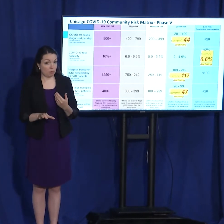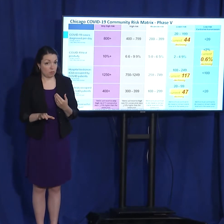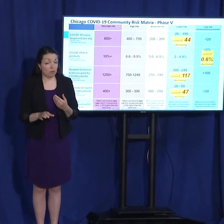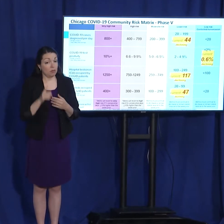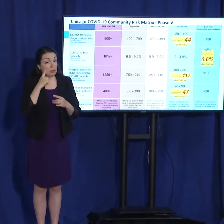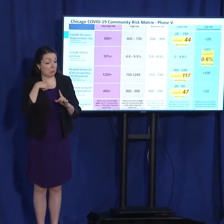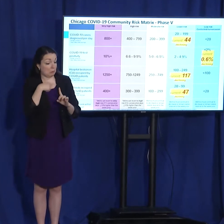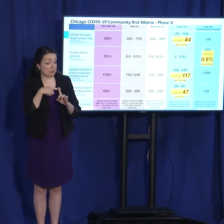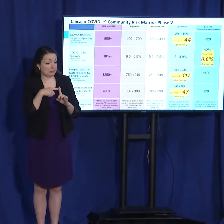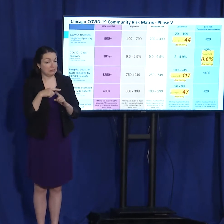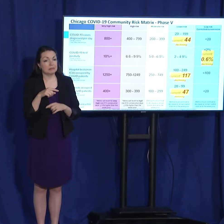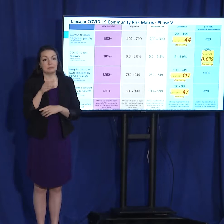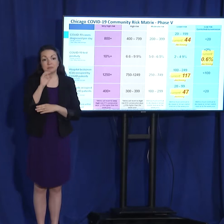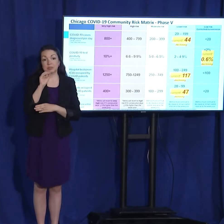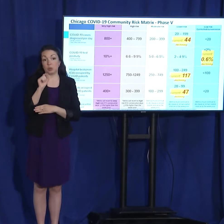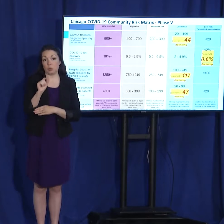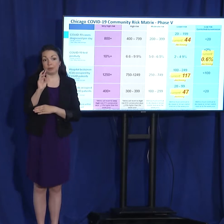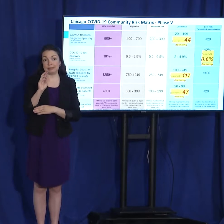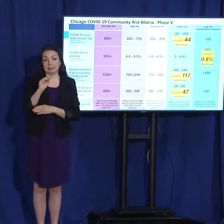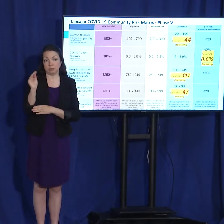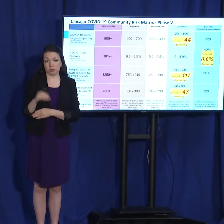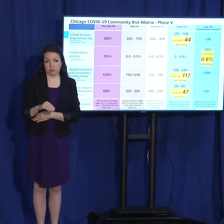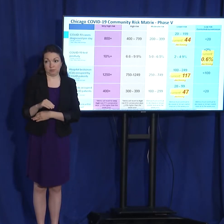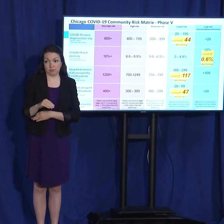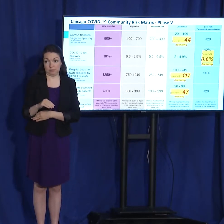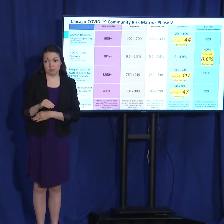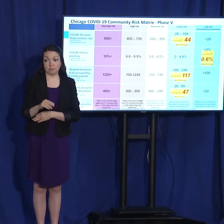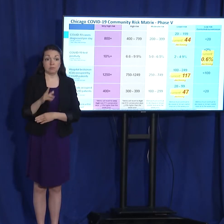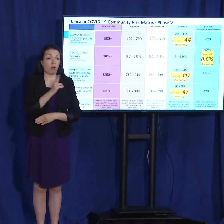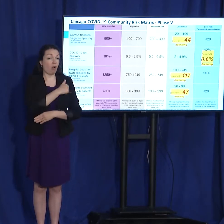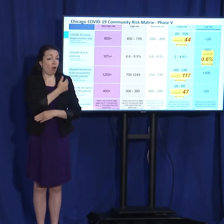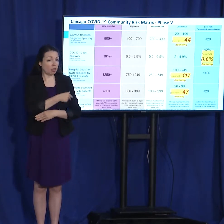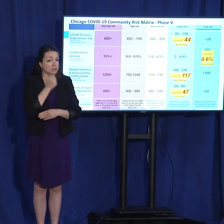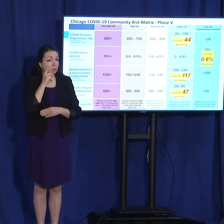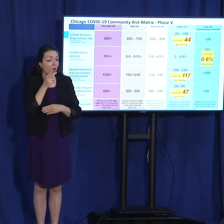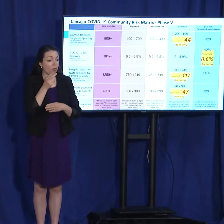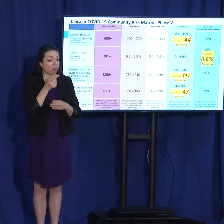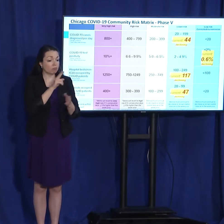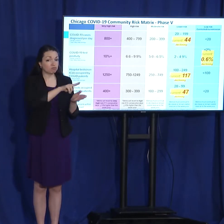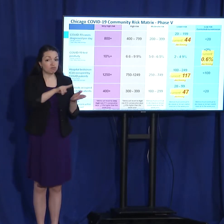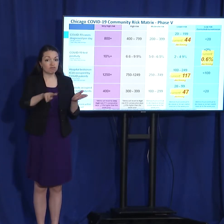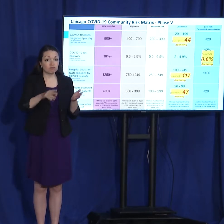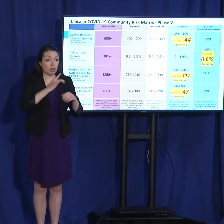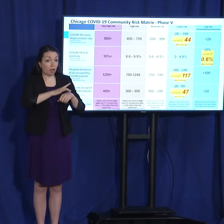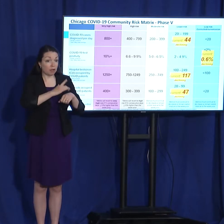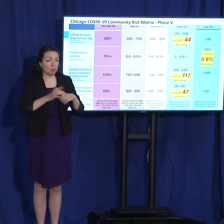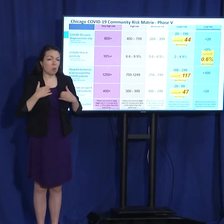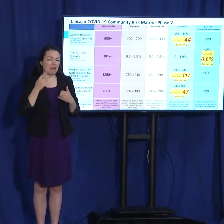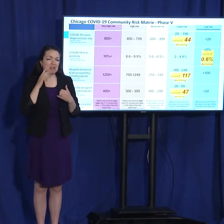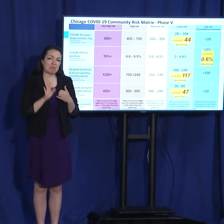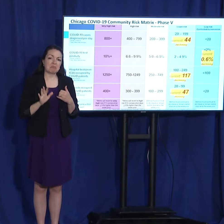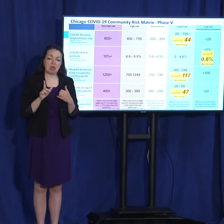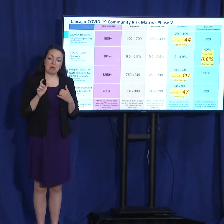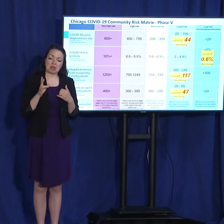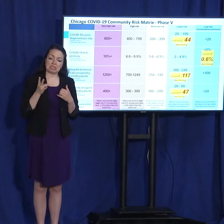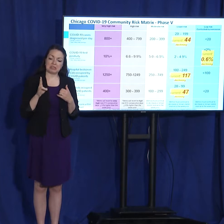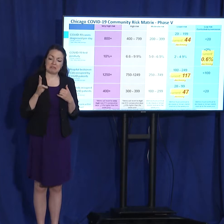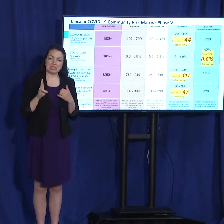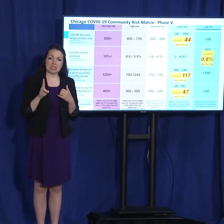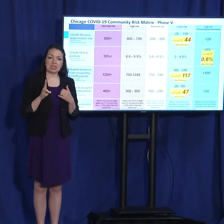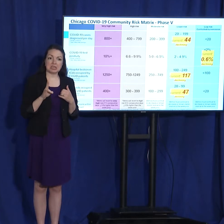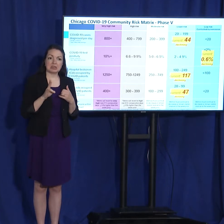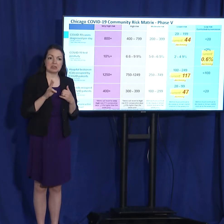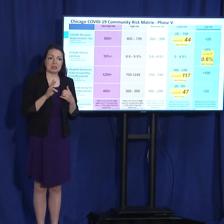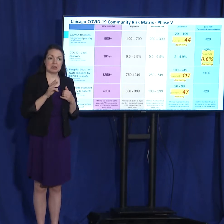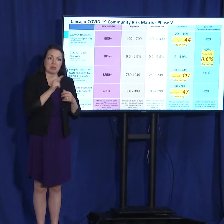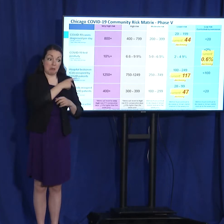at 0.6%. Our hospital beds, we've got about 117 non-ICU beds filled